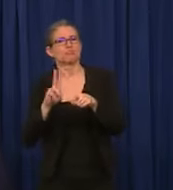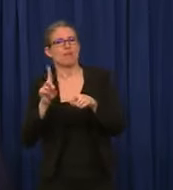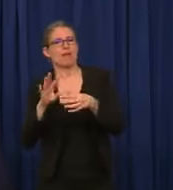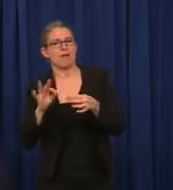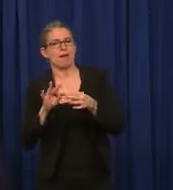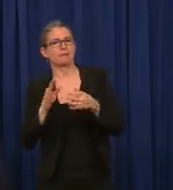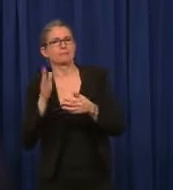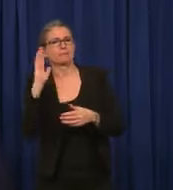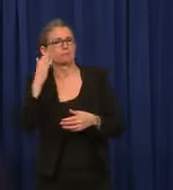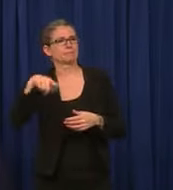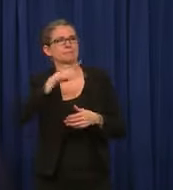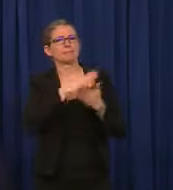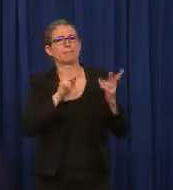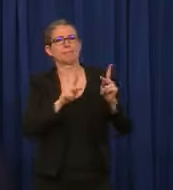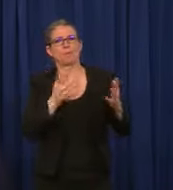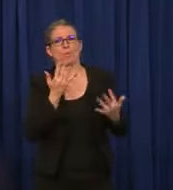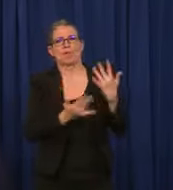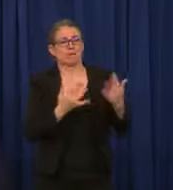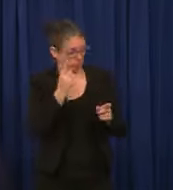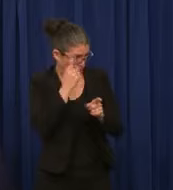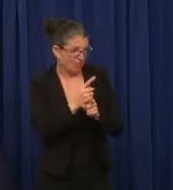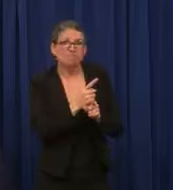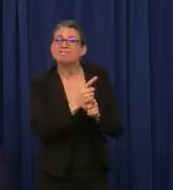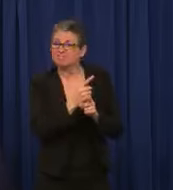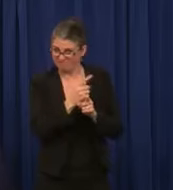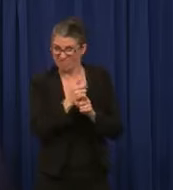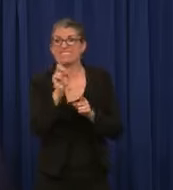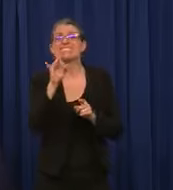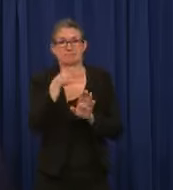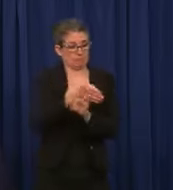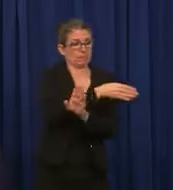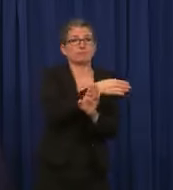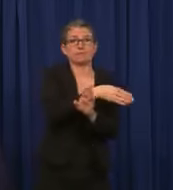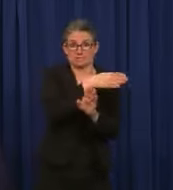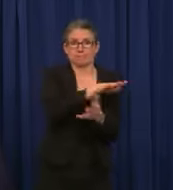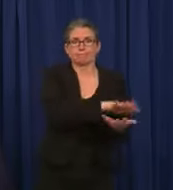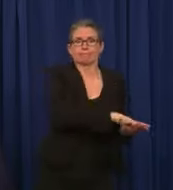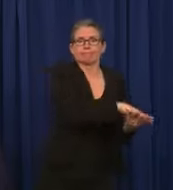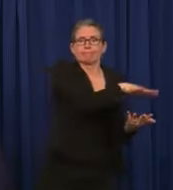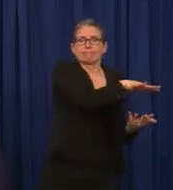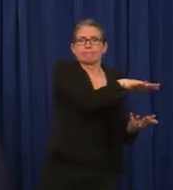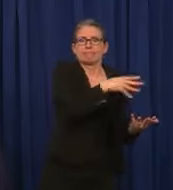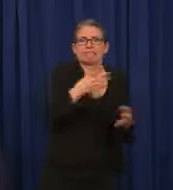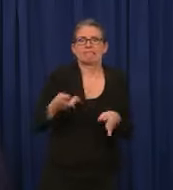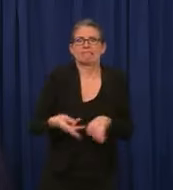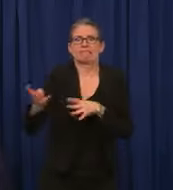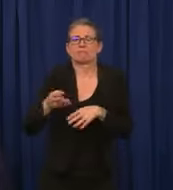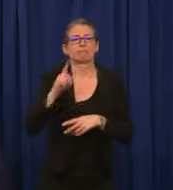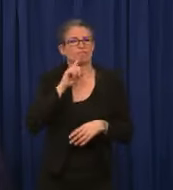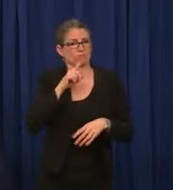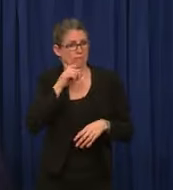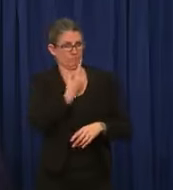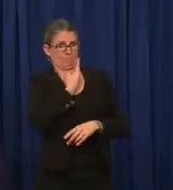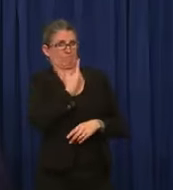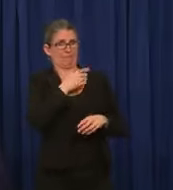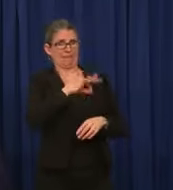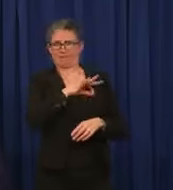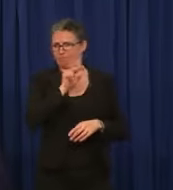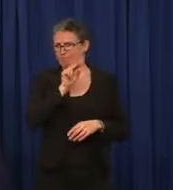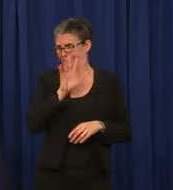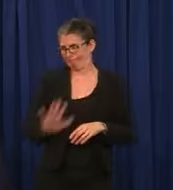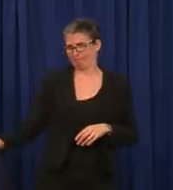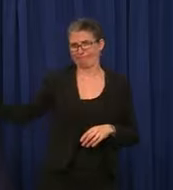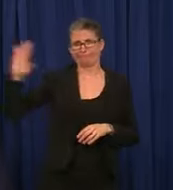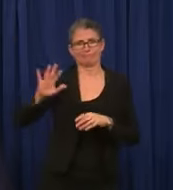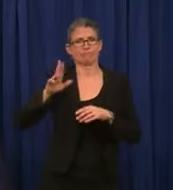There has been a delay in testing in the state of Maine across the country. And that's not acceptable to us. One of the